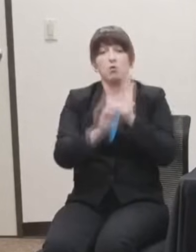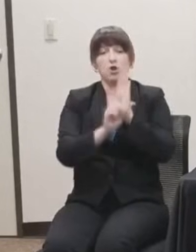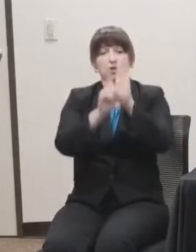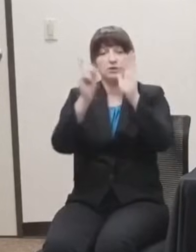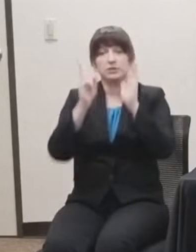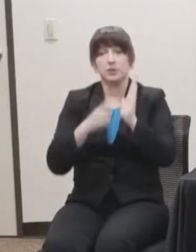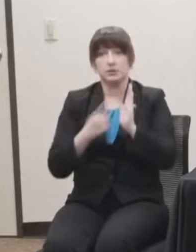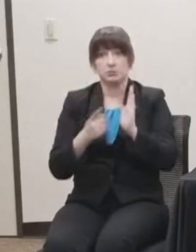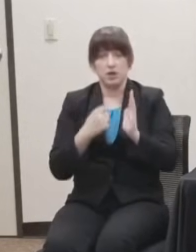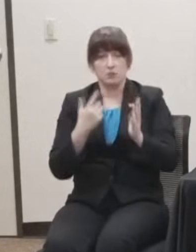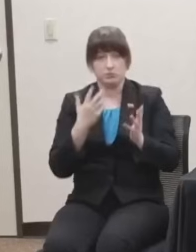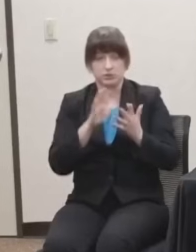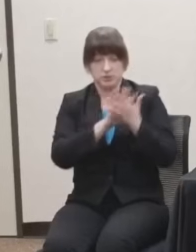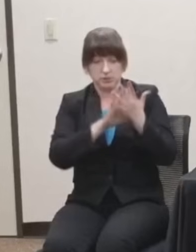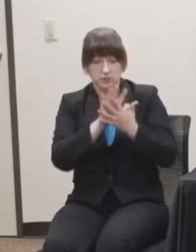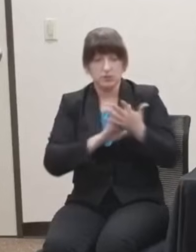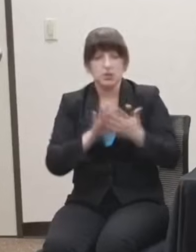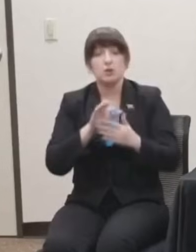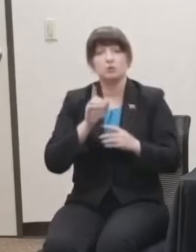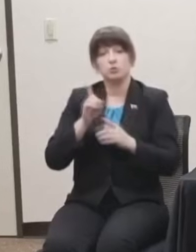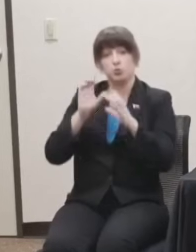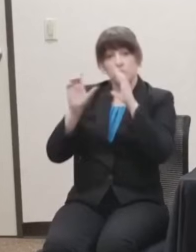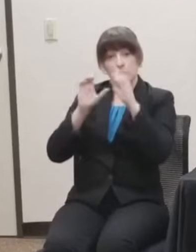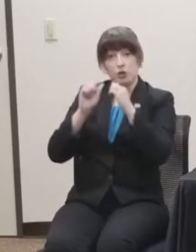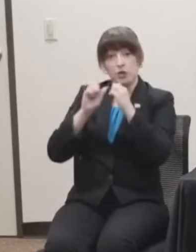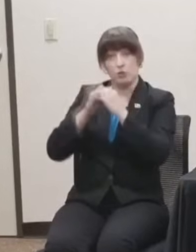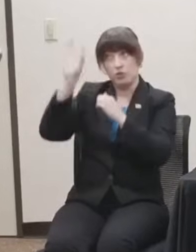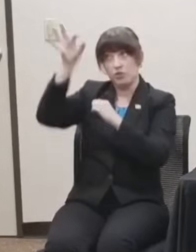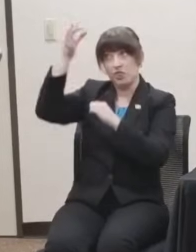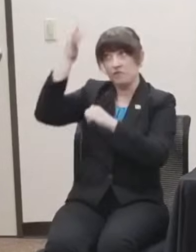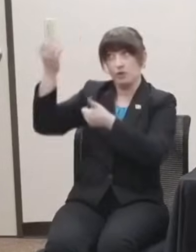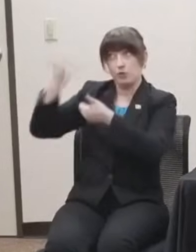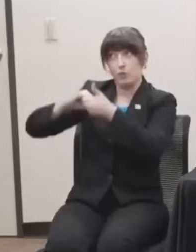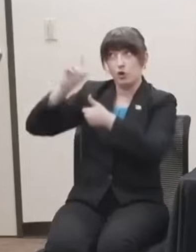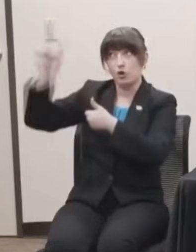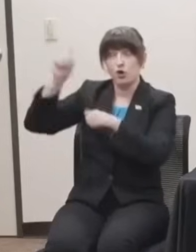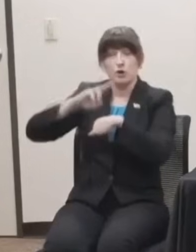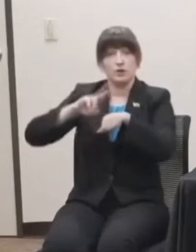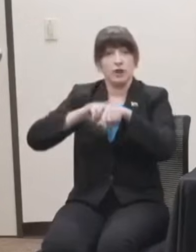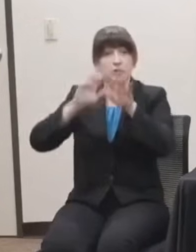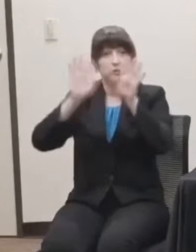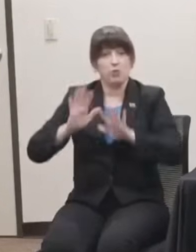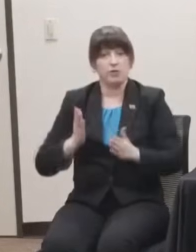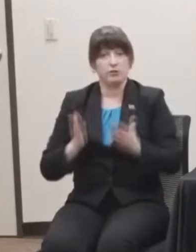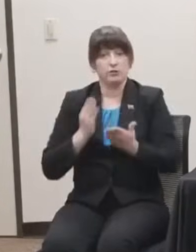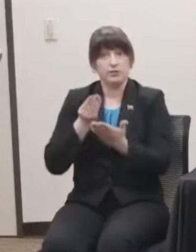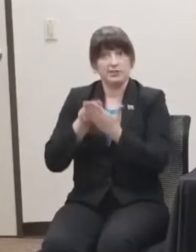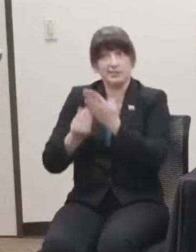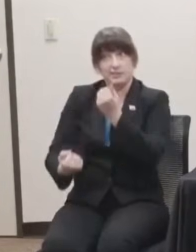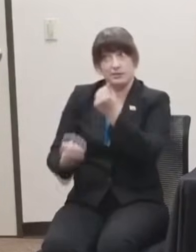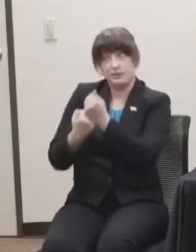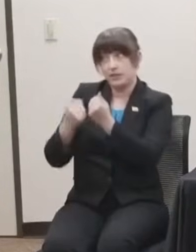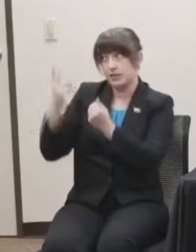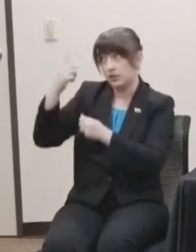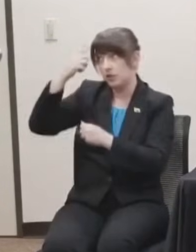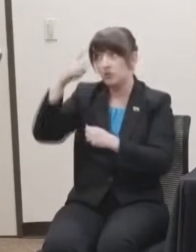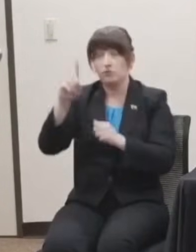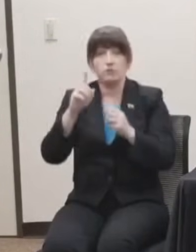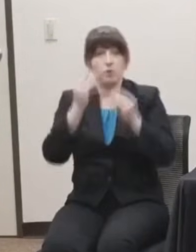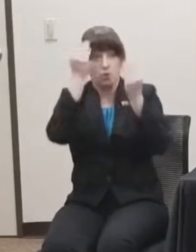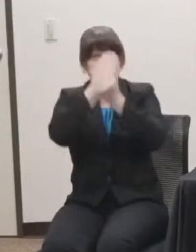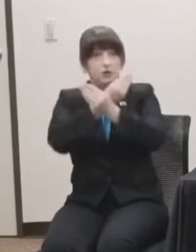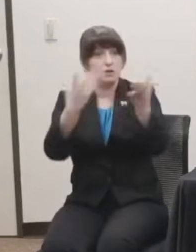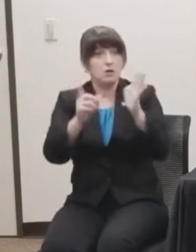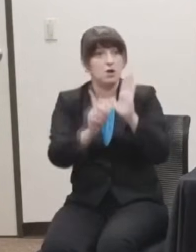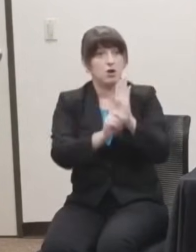you communicating with your federal partners on how critical funding is for the National Weather Service in order to issue alerts like this in this disaster like